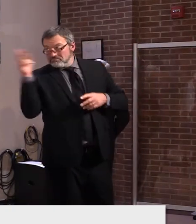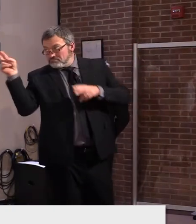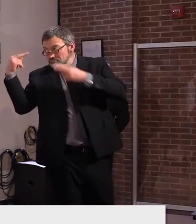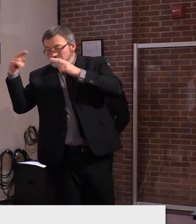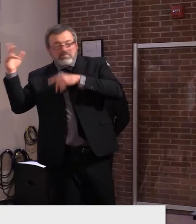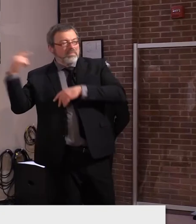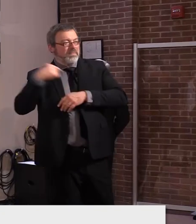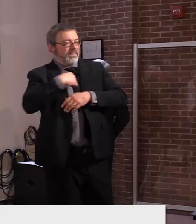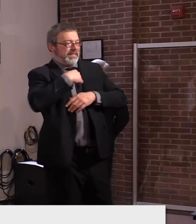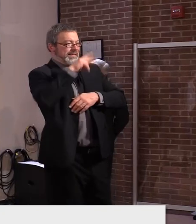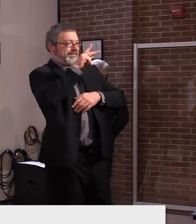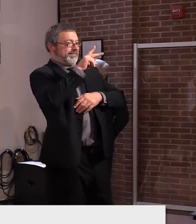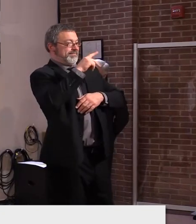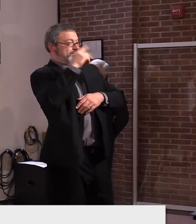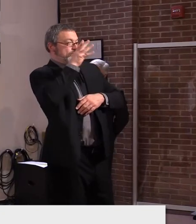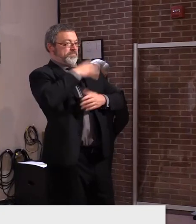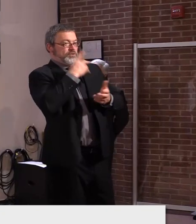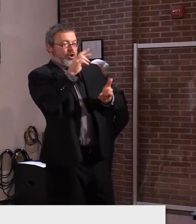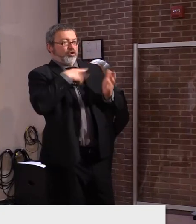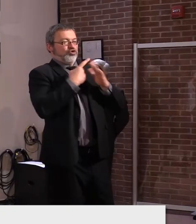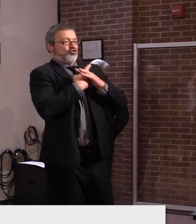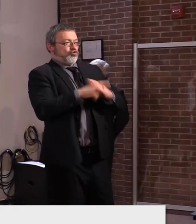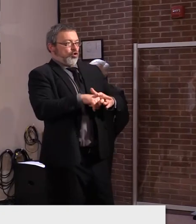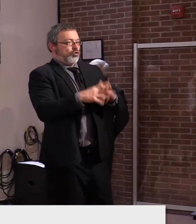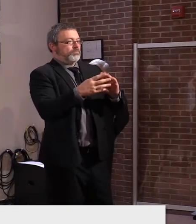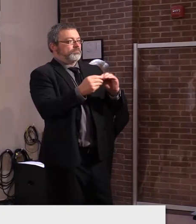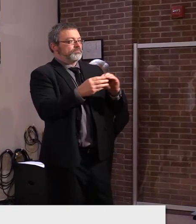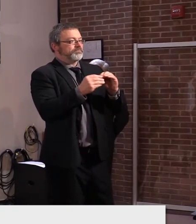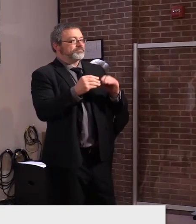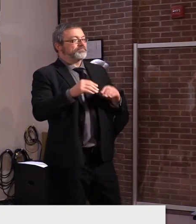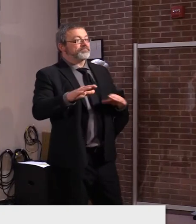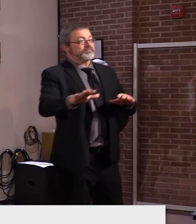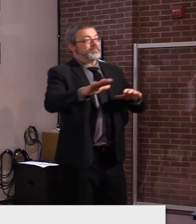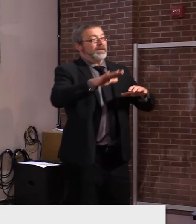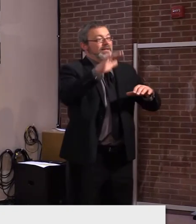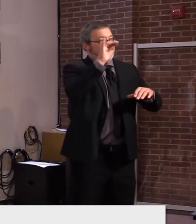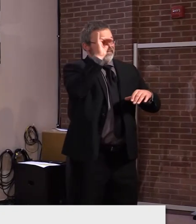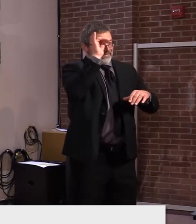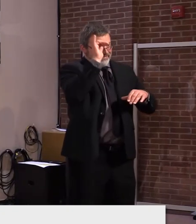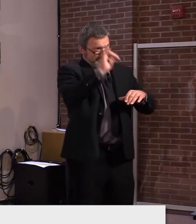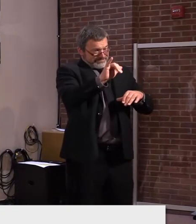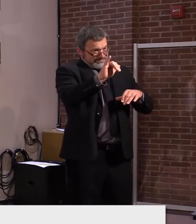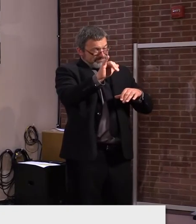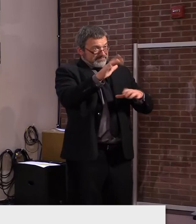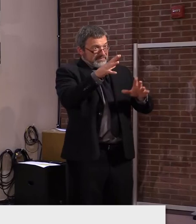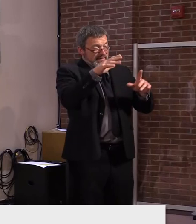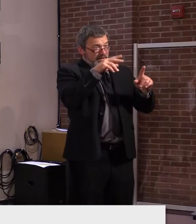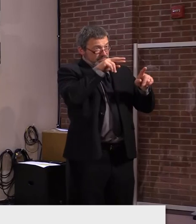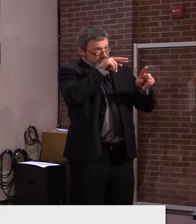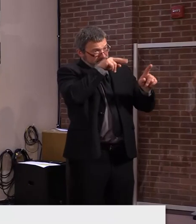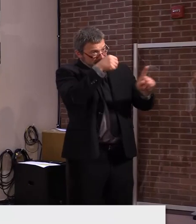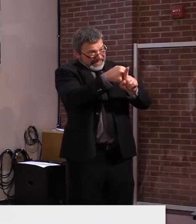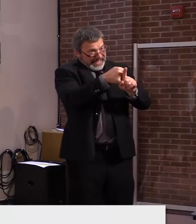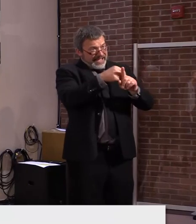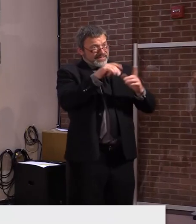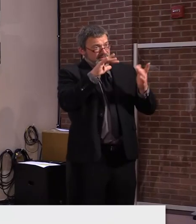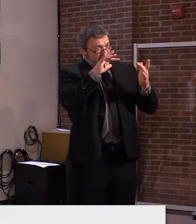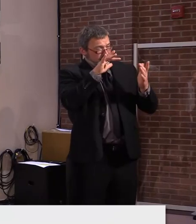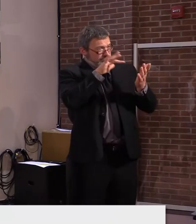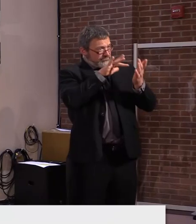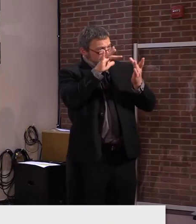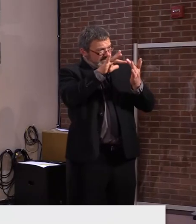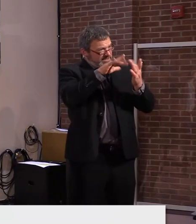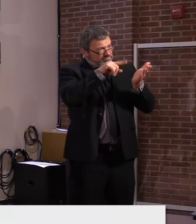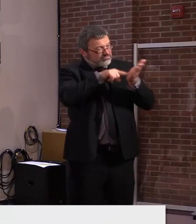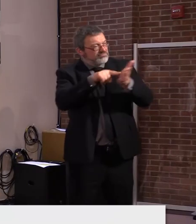Great questions. No, it does not impact contact tracing. We get really good data from laboratories as well as from other